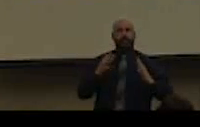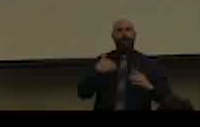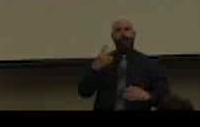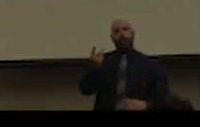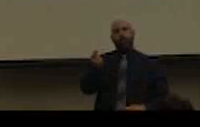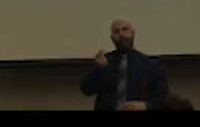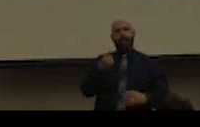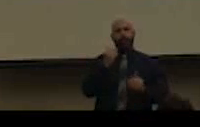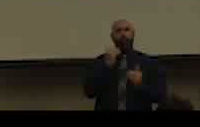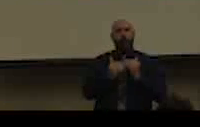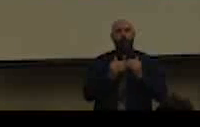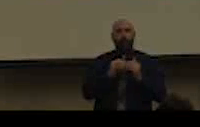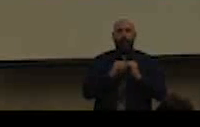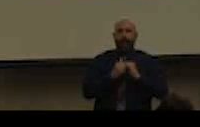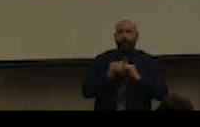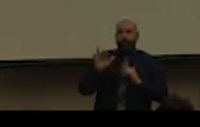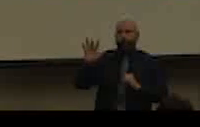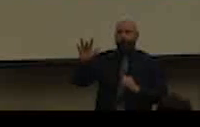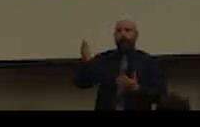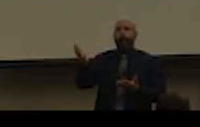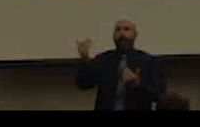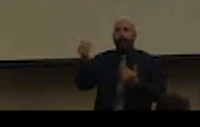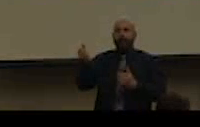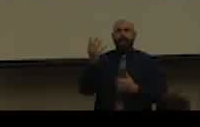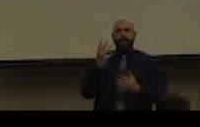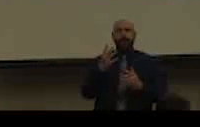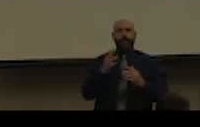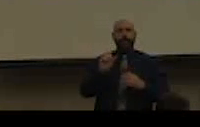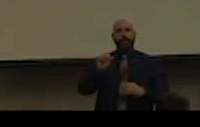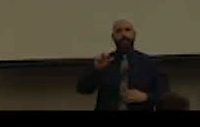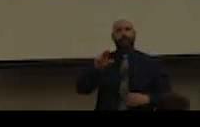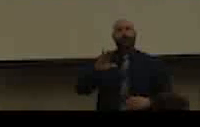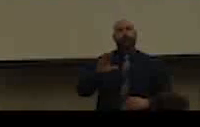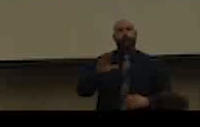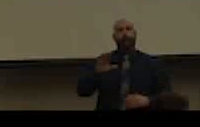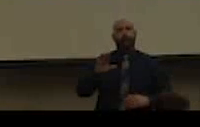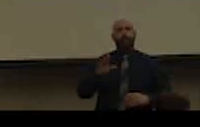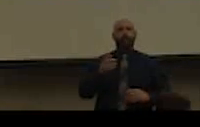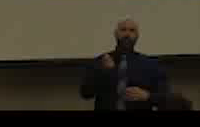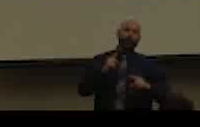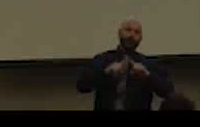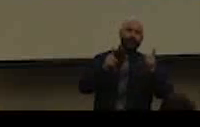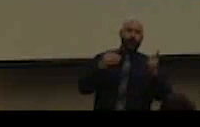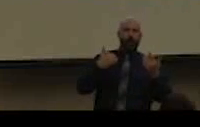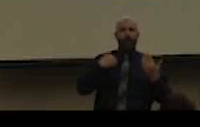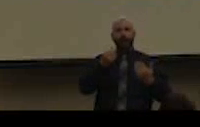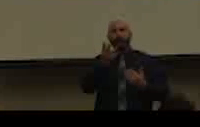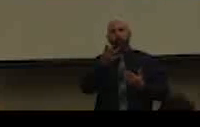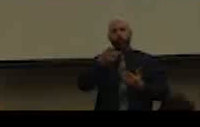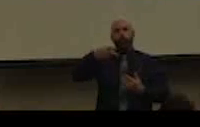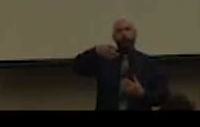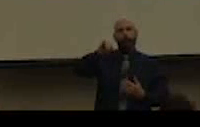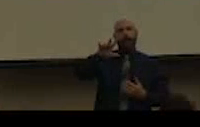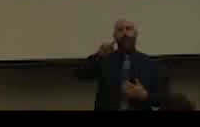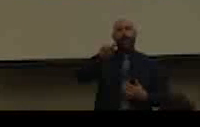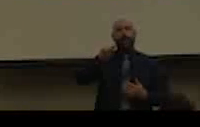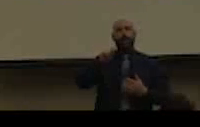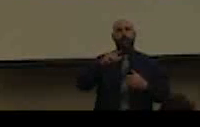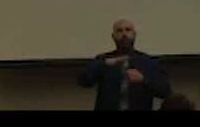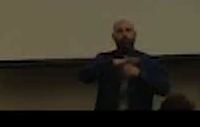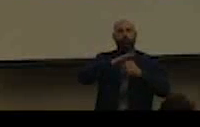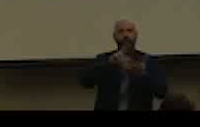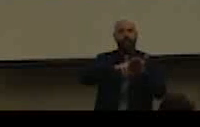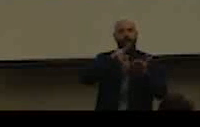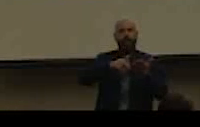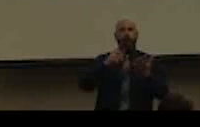You know, the scale is different, so it's more complicated, but we've had a couple of pilot regions sign up. We're hoping to learn a bunch of lessons from that, figure out if